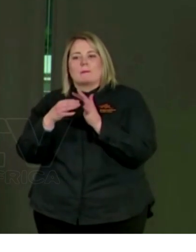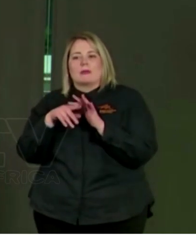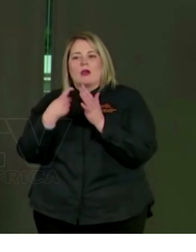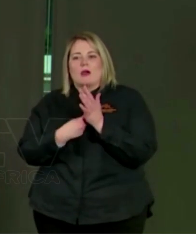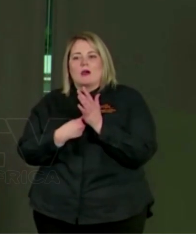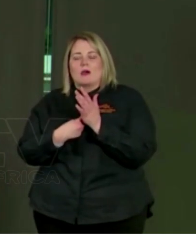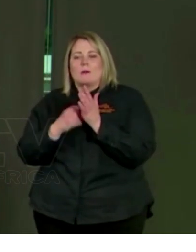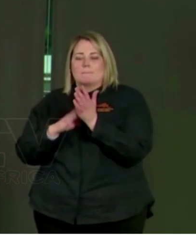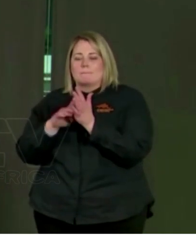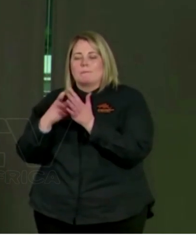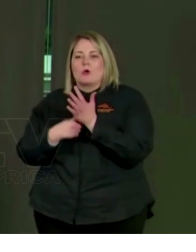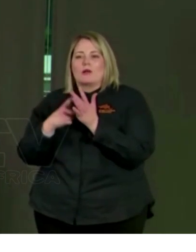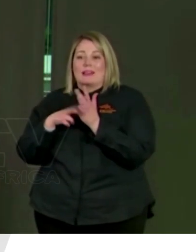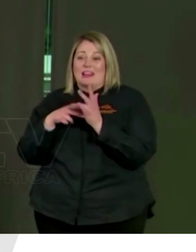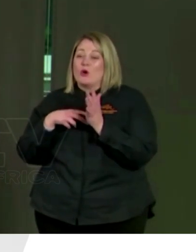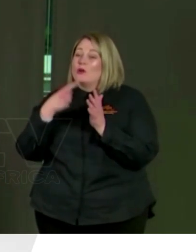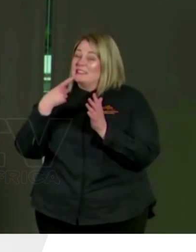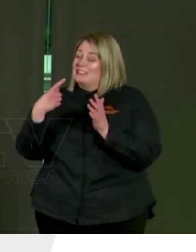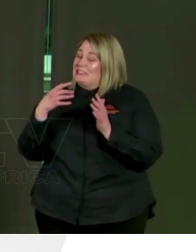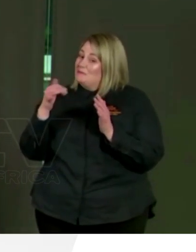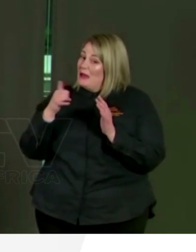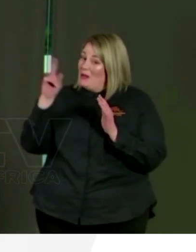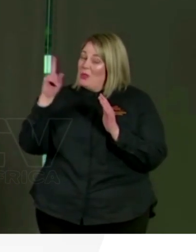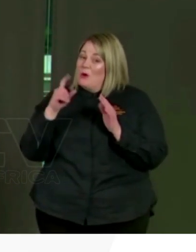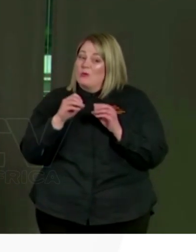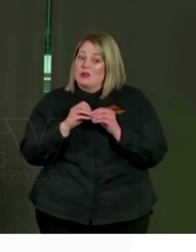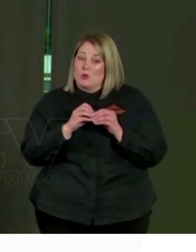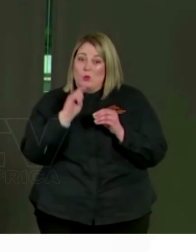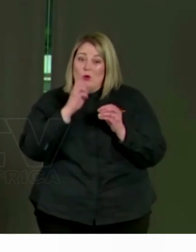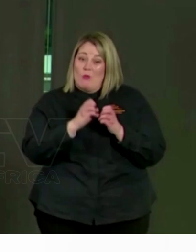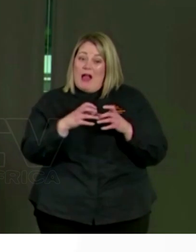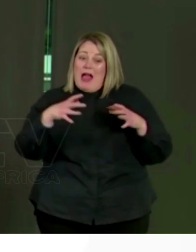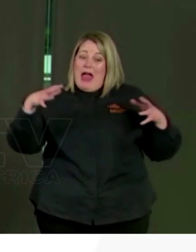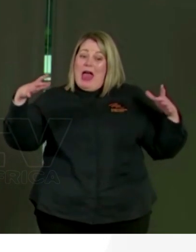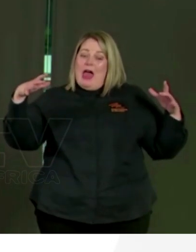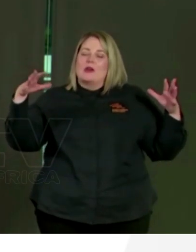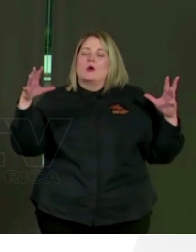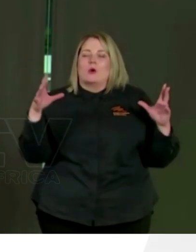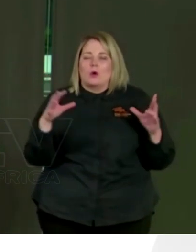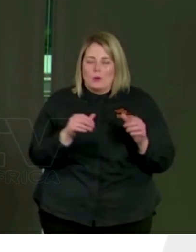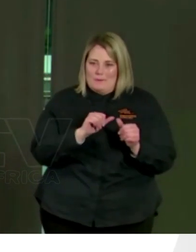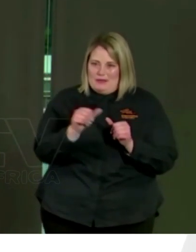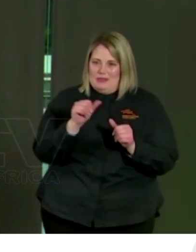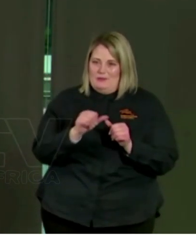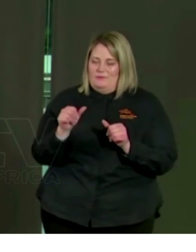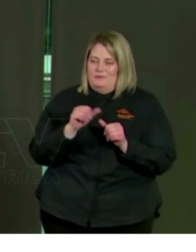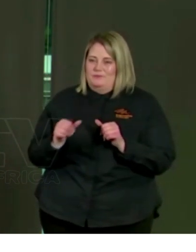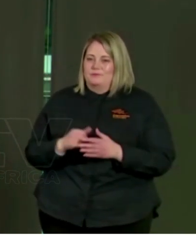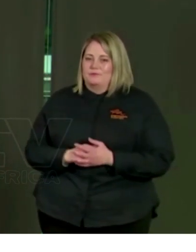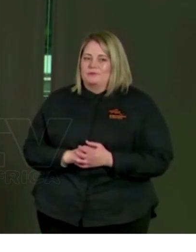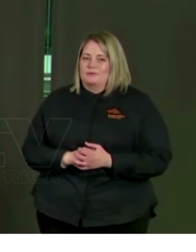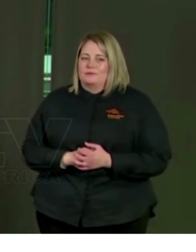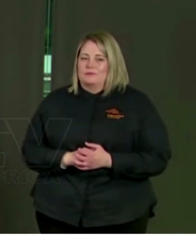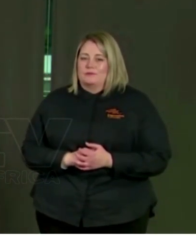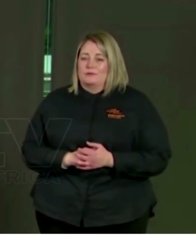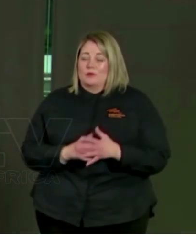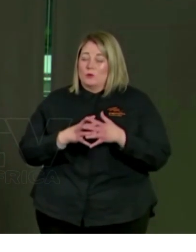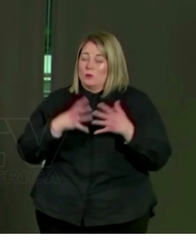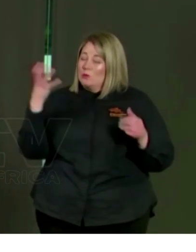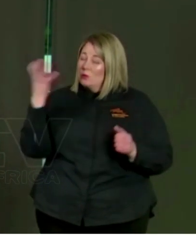prospect that things might get worse before they get better, and the aged care settings are quite troubling. Yes, we are